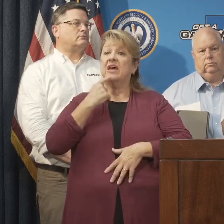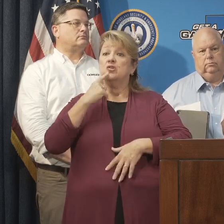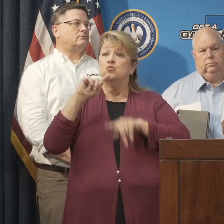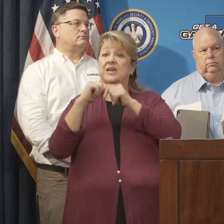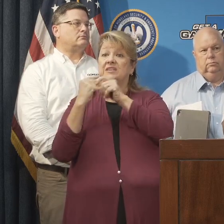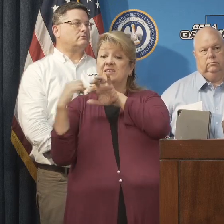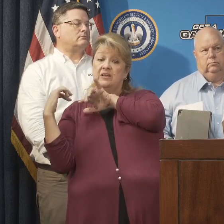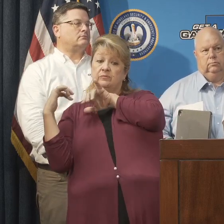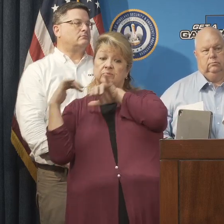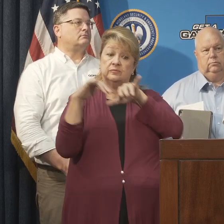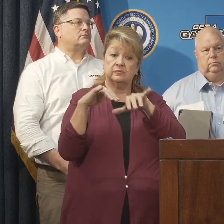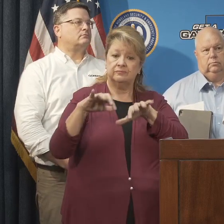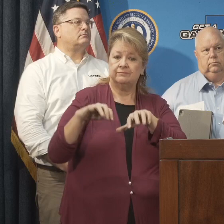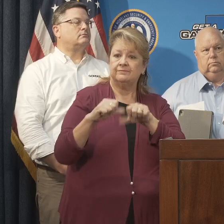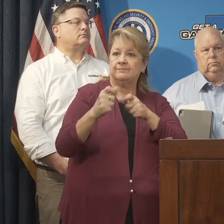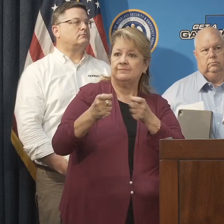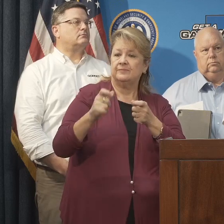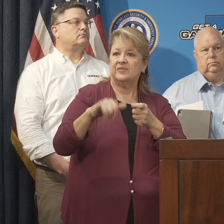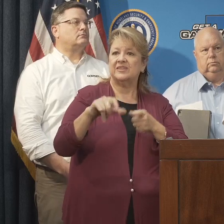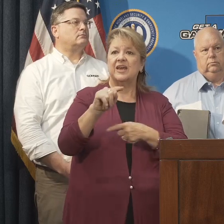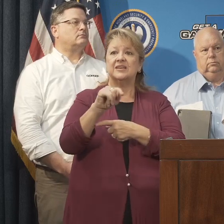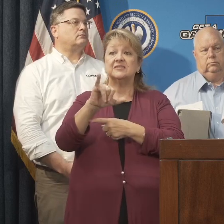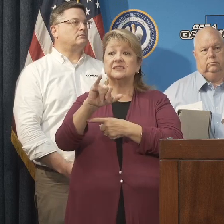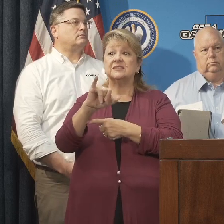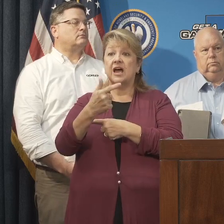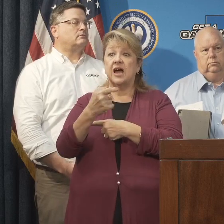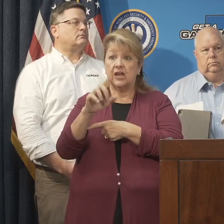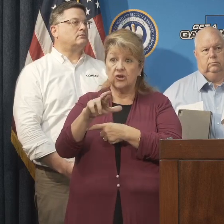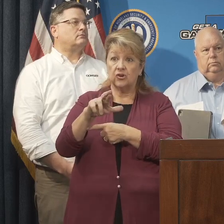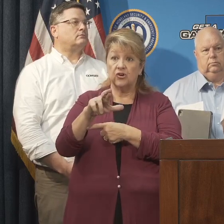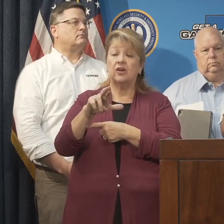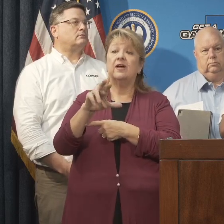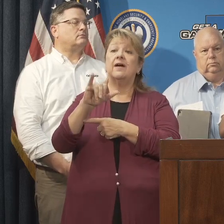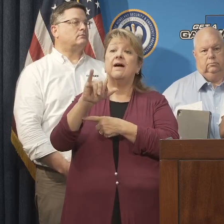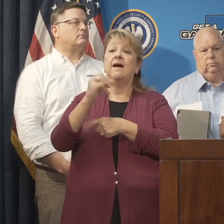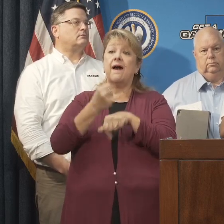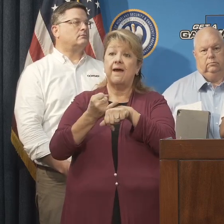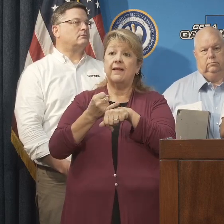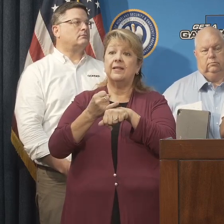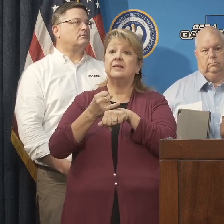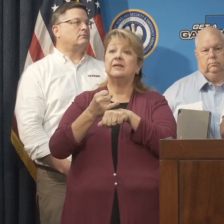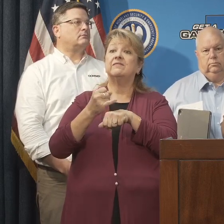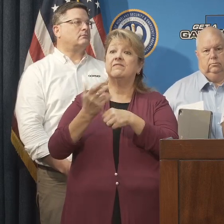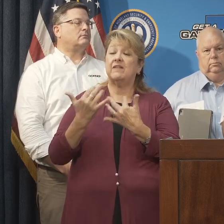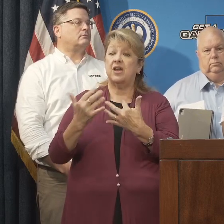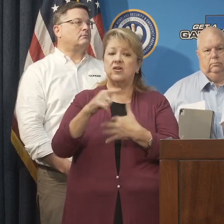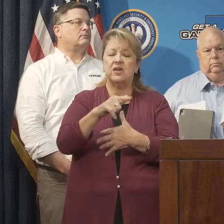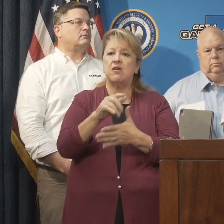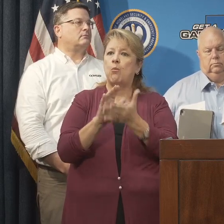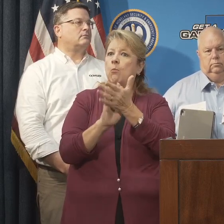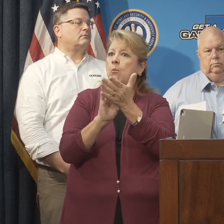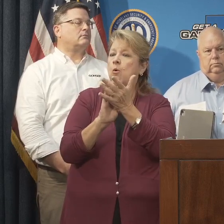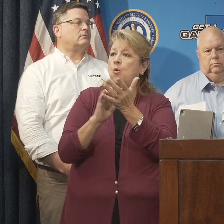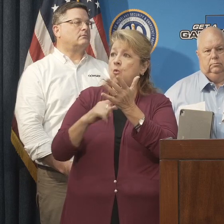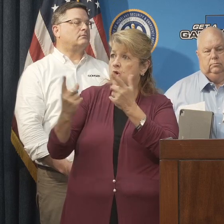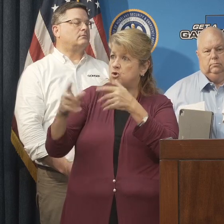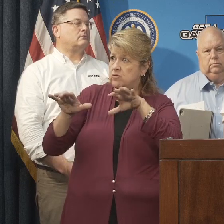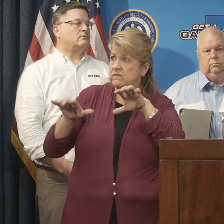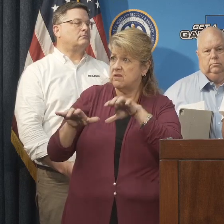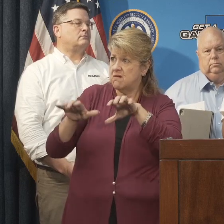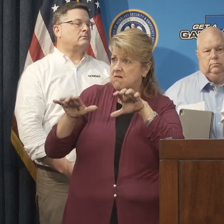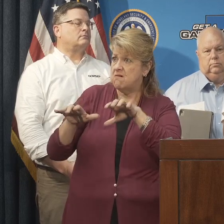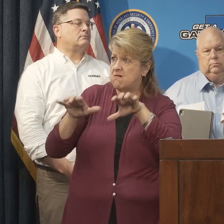command and control of the Tiger Island fire. He was extremely complimentary of all of the efforts that were